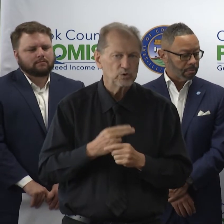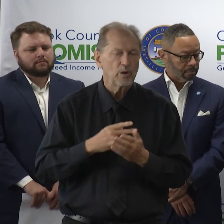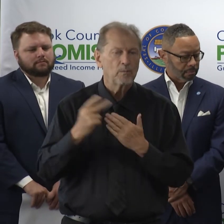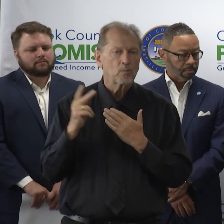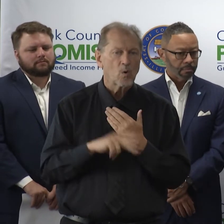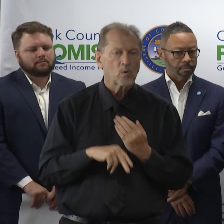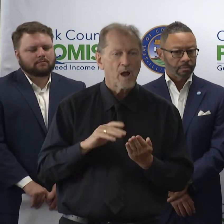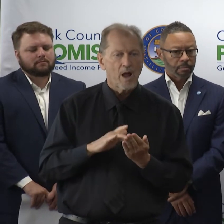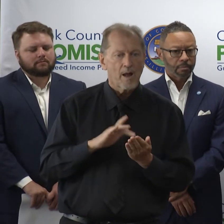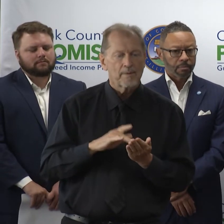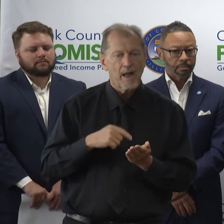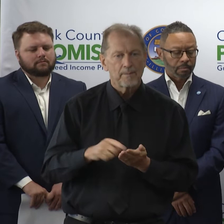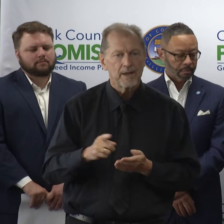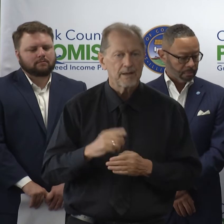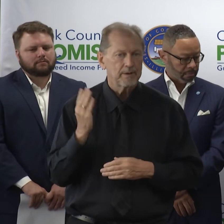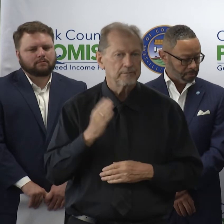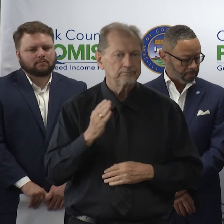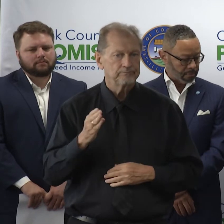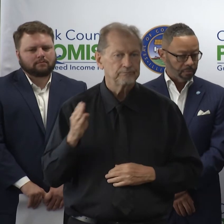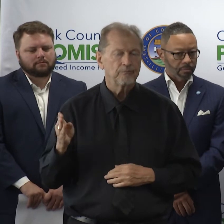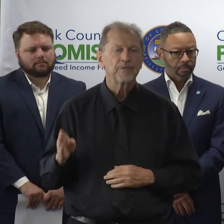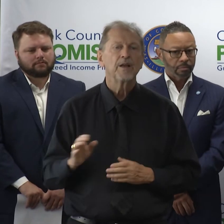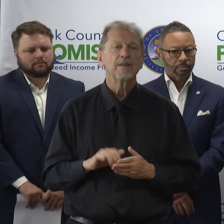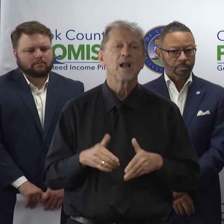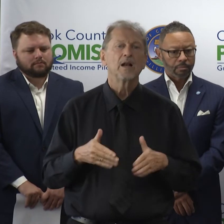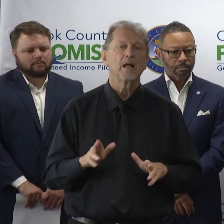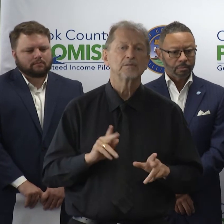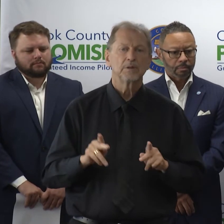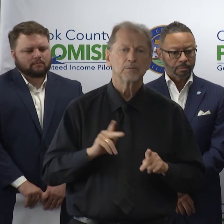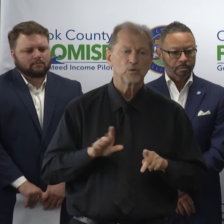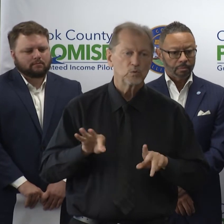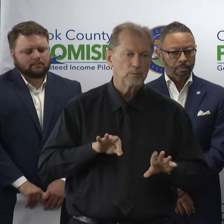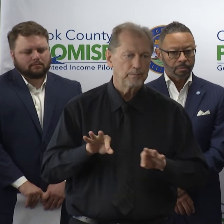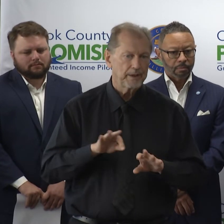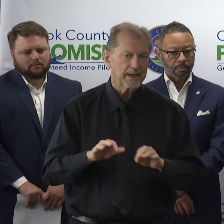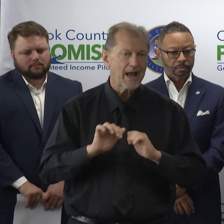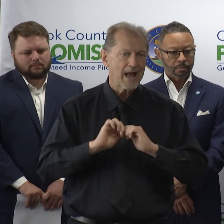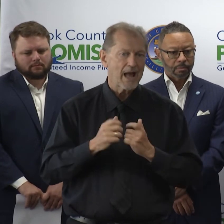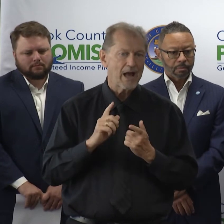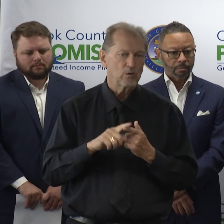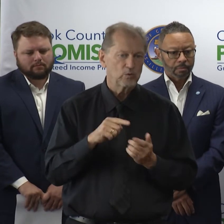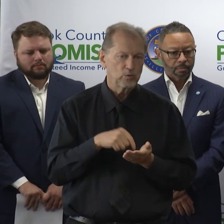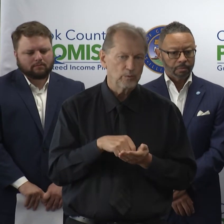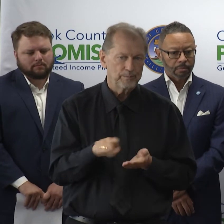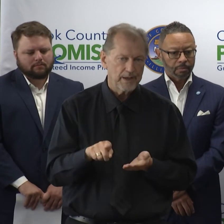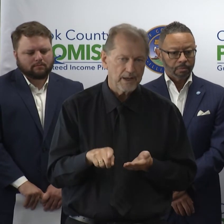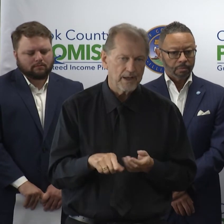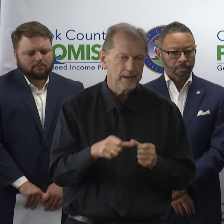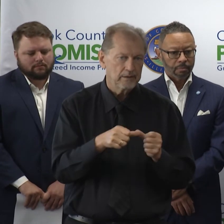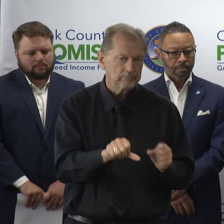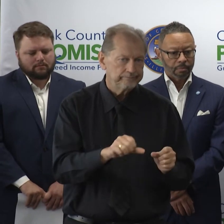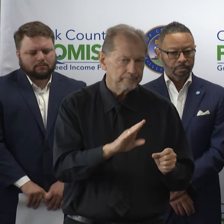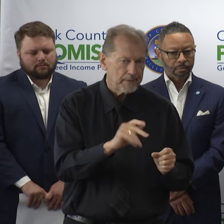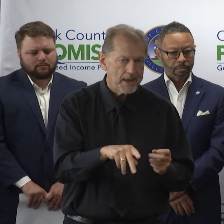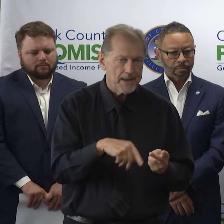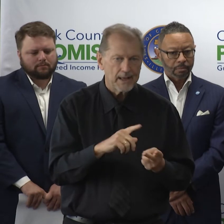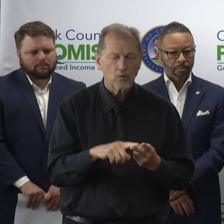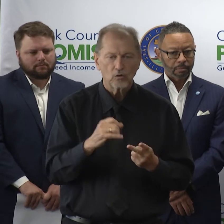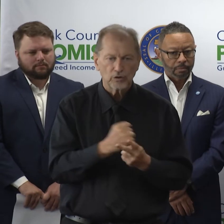and payment strategy that allows people to actually choose the payment method that will work best for